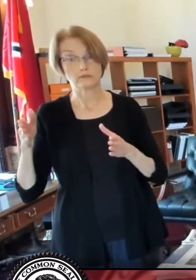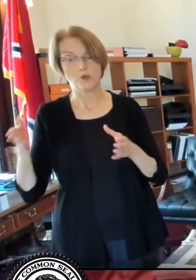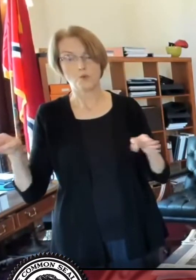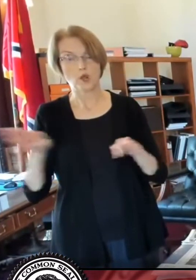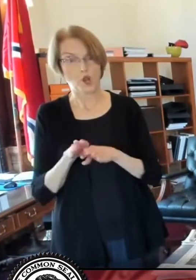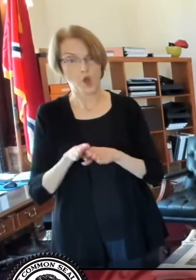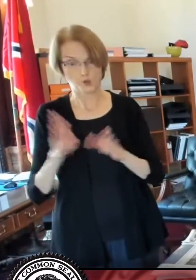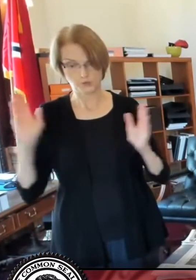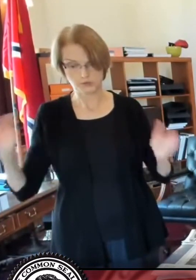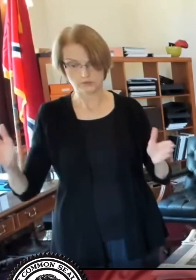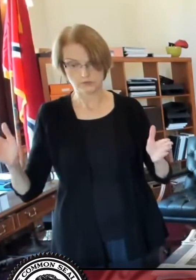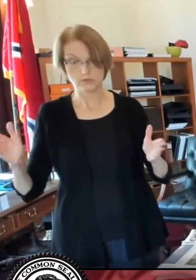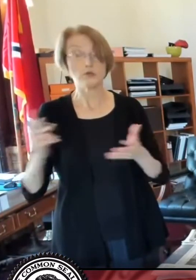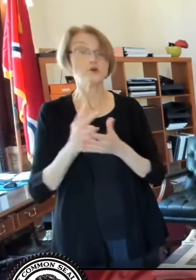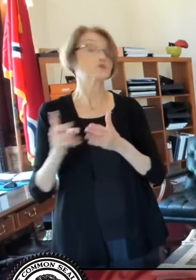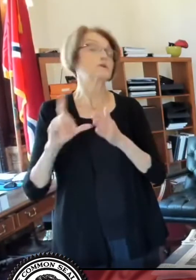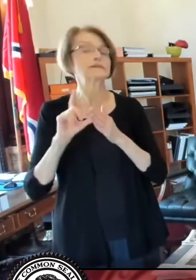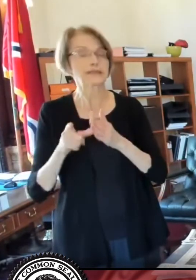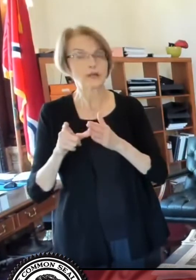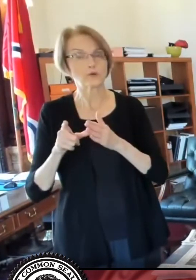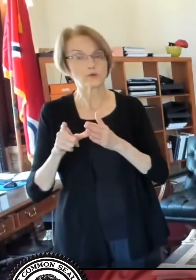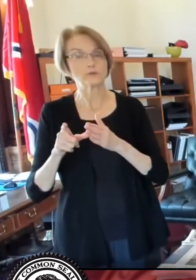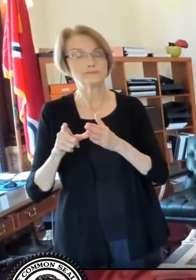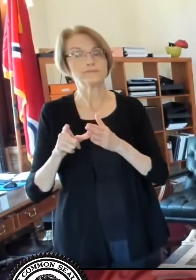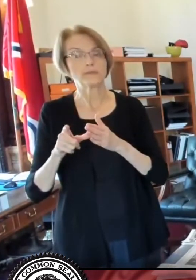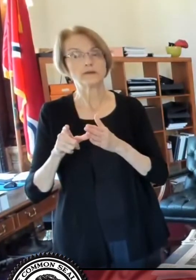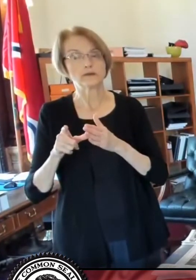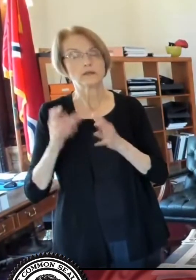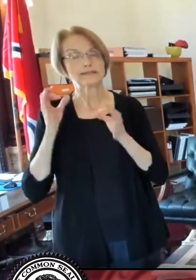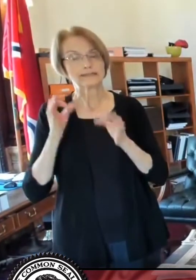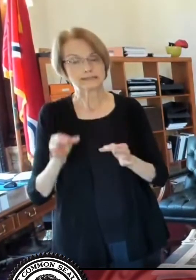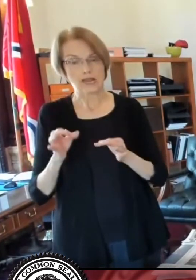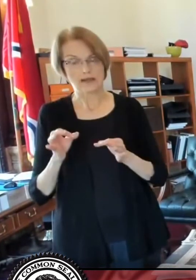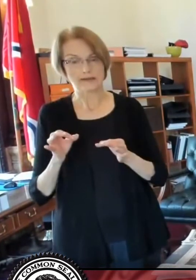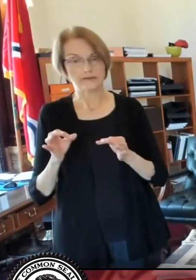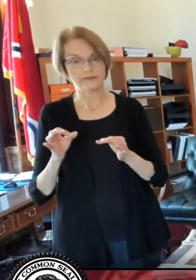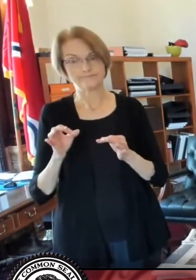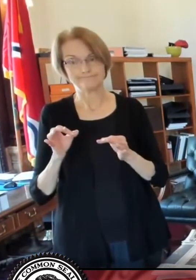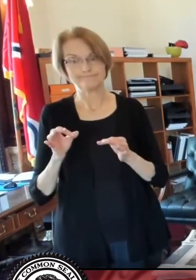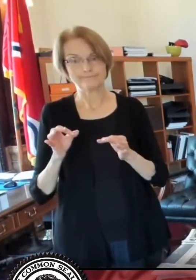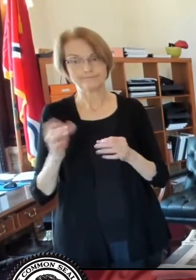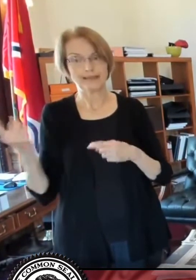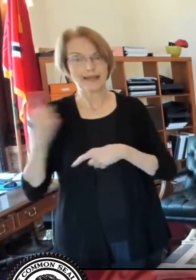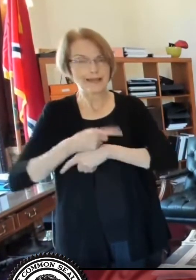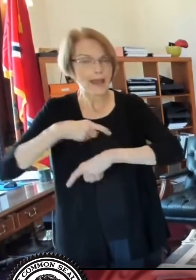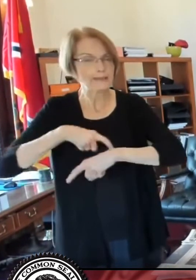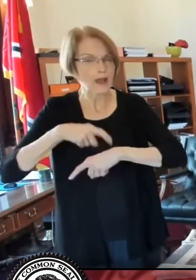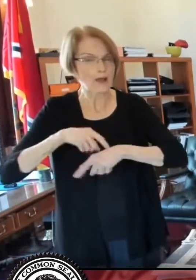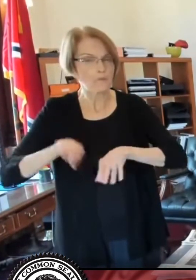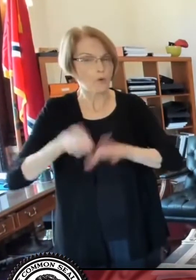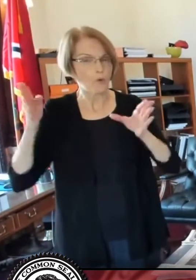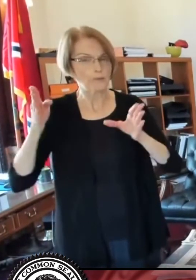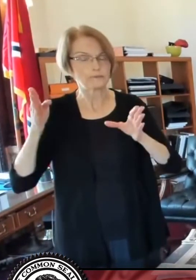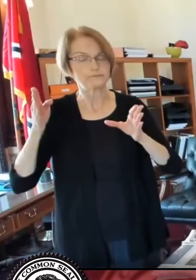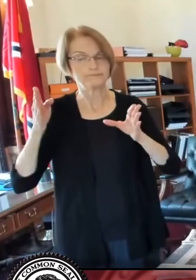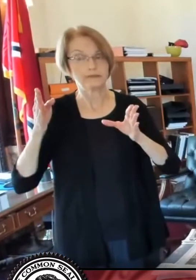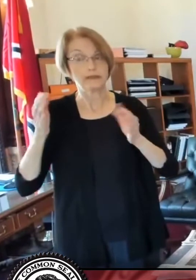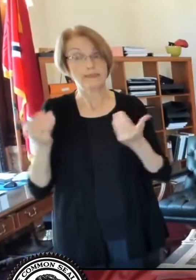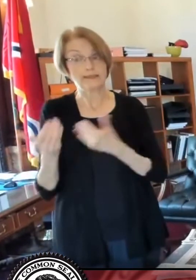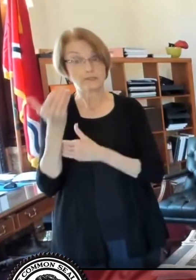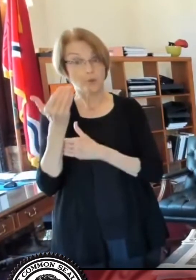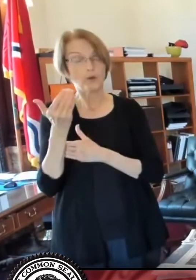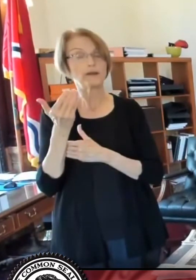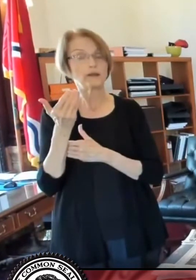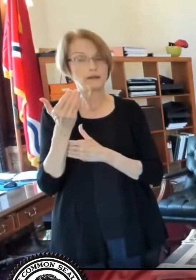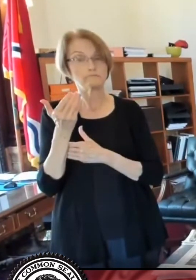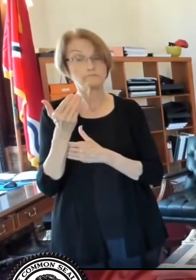2 weeks of that, we opened it back up during regular hours. I was just by Washington Avenue this morning,